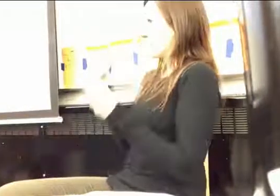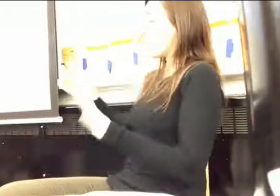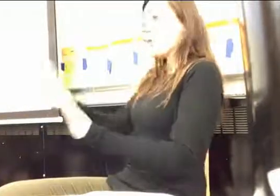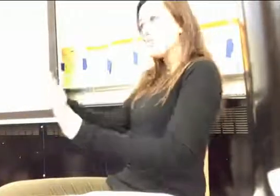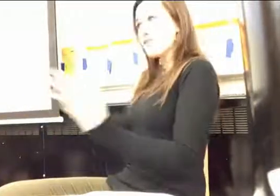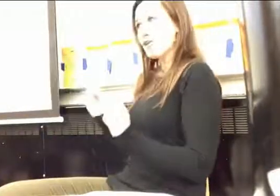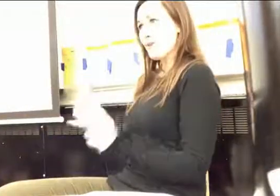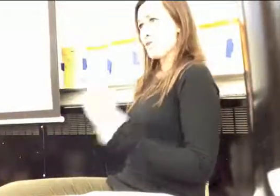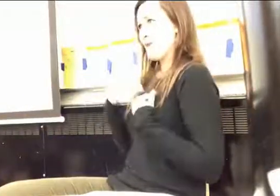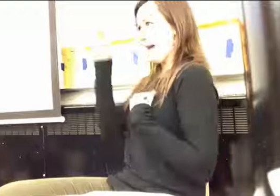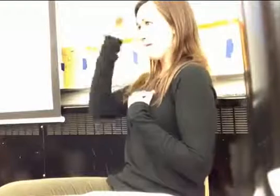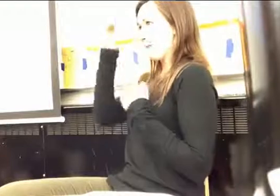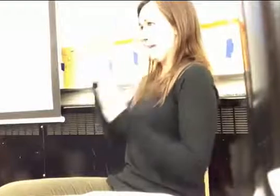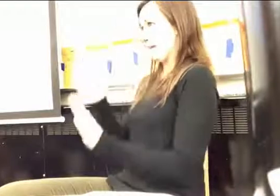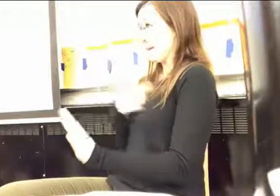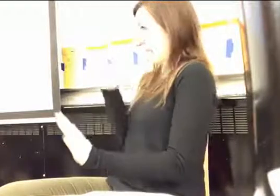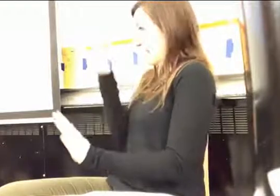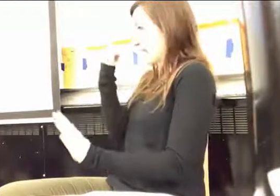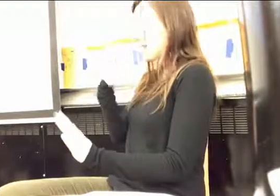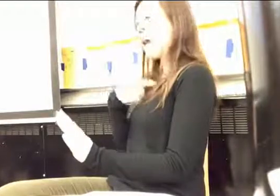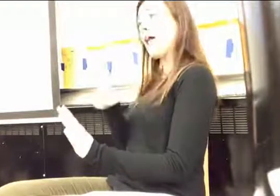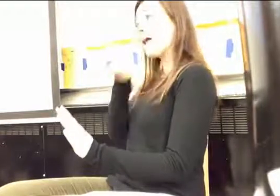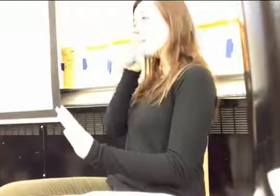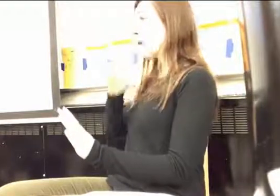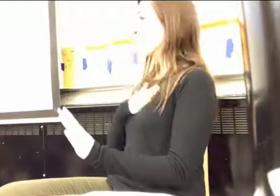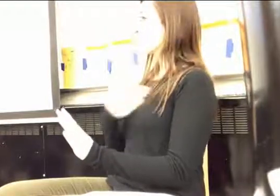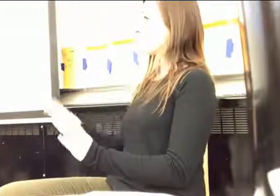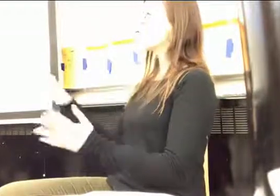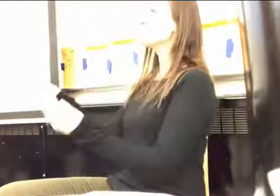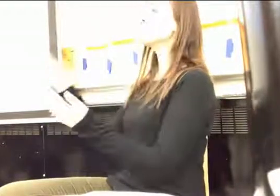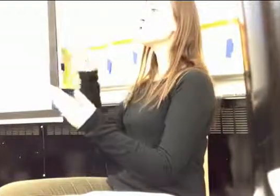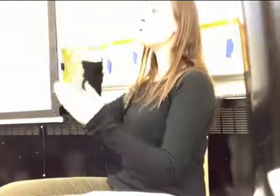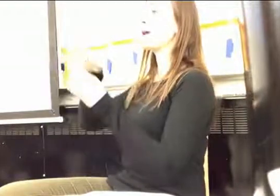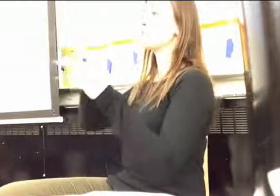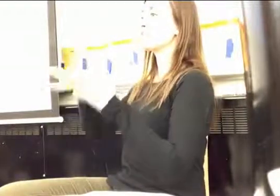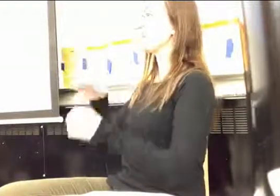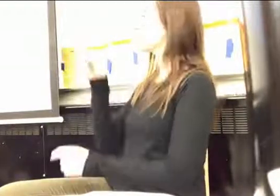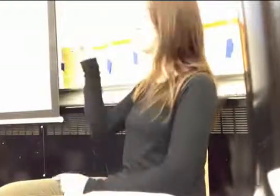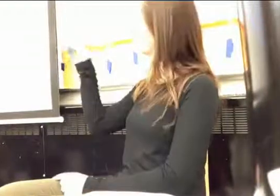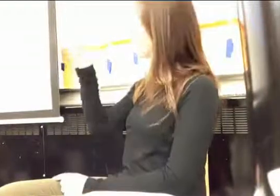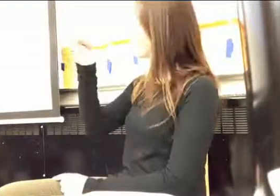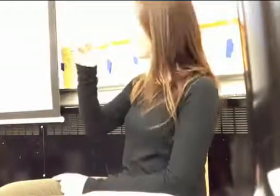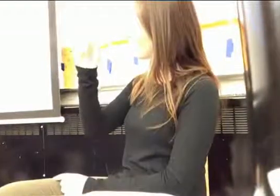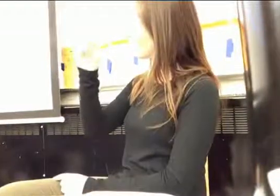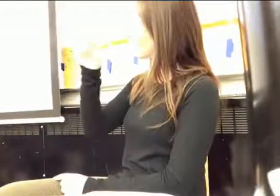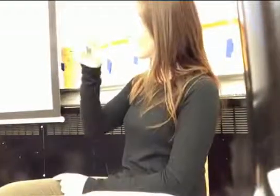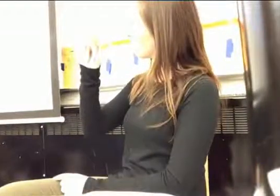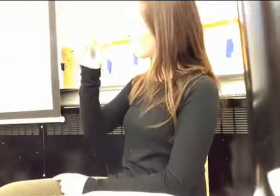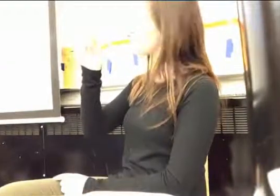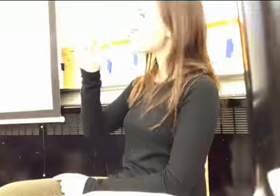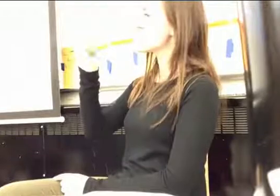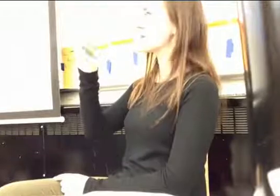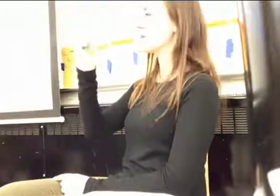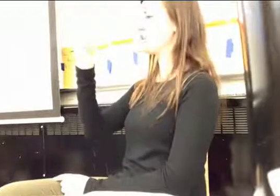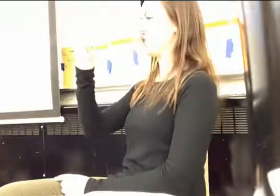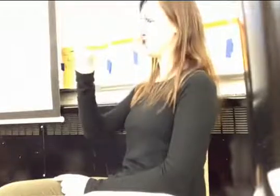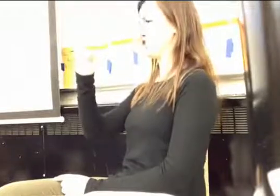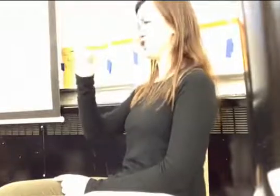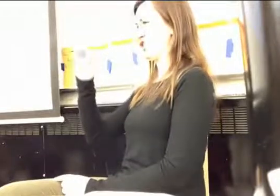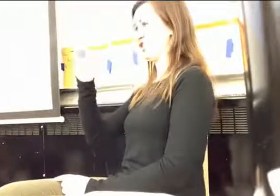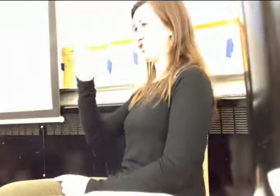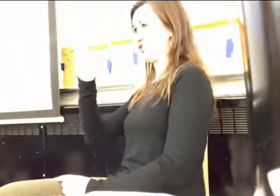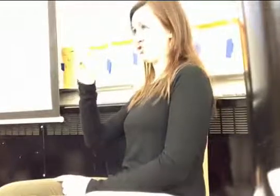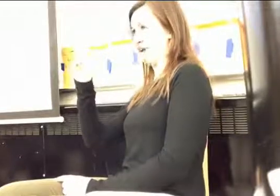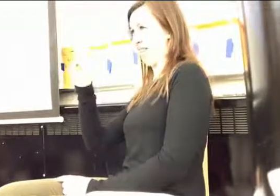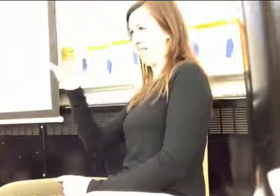your own opinions. And I would love to be able to hear your explanation for him. So this is a guy named Martin Shkreli. Martin Shkreli, at 23